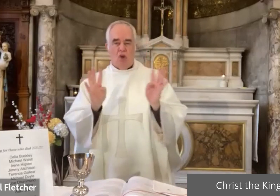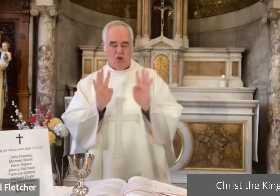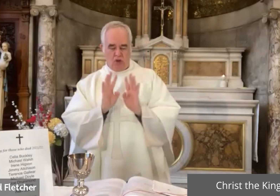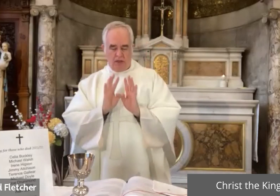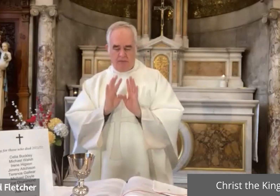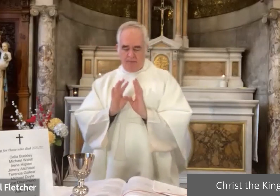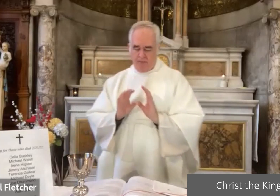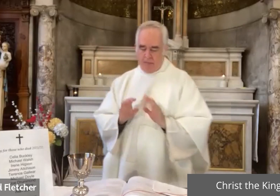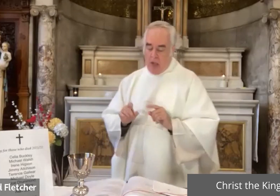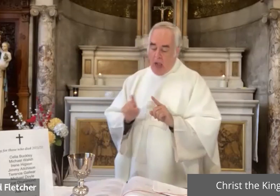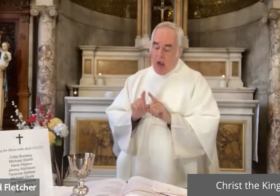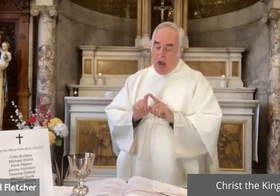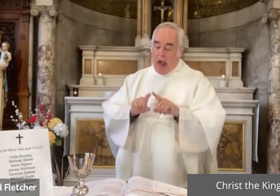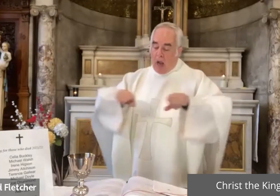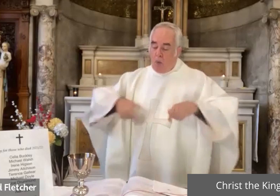his church.